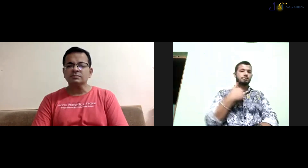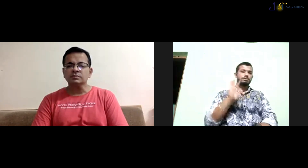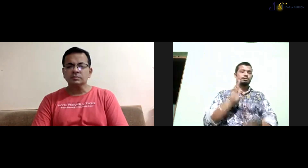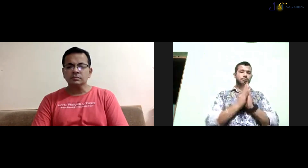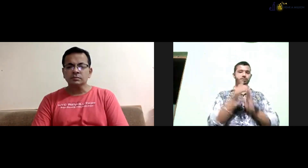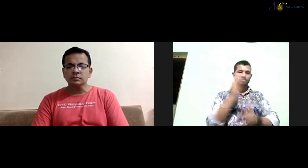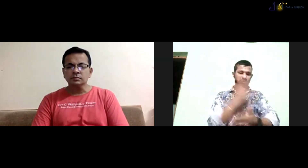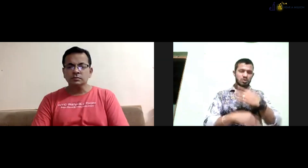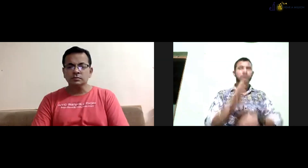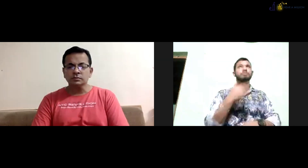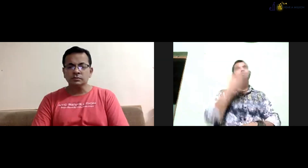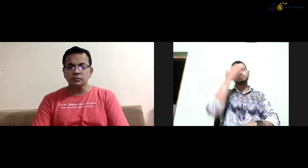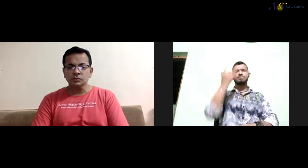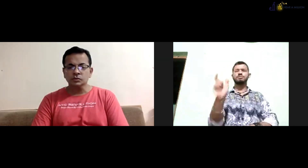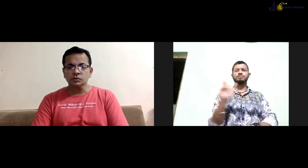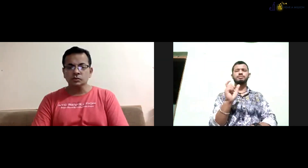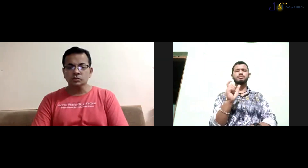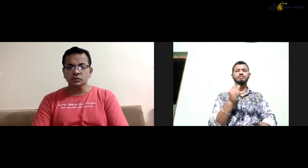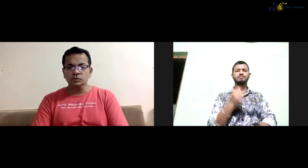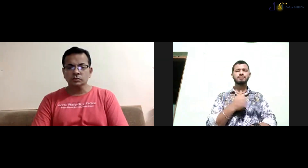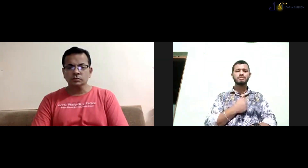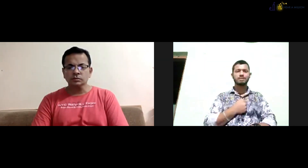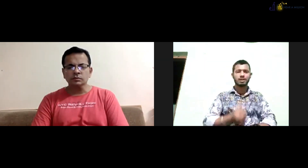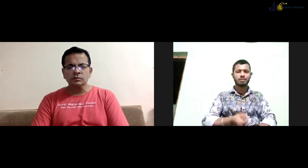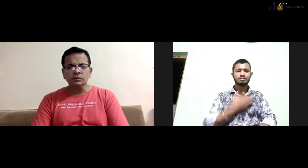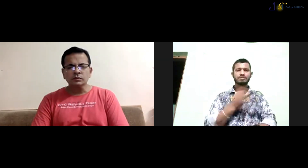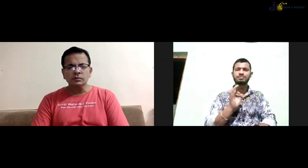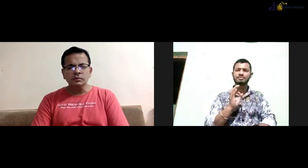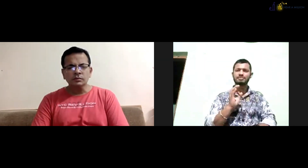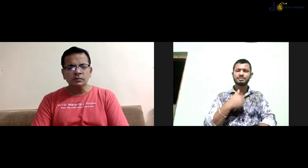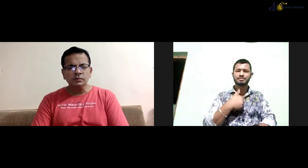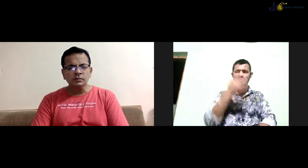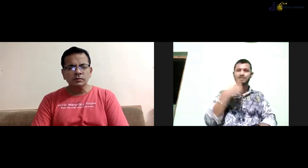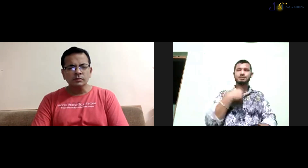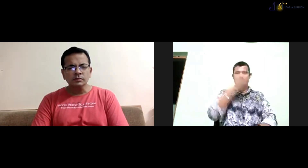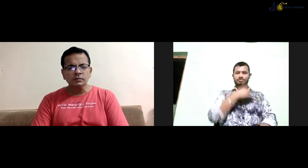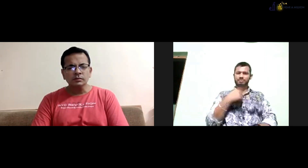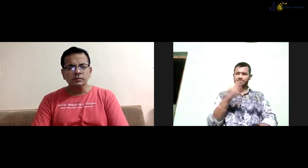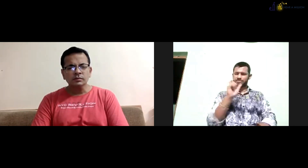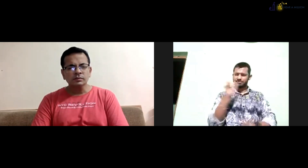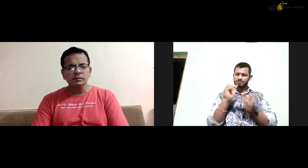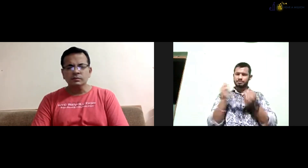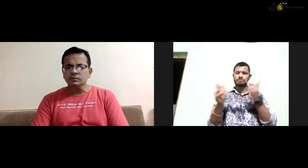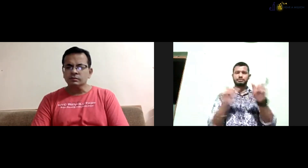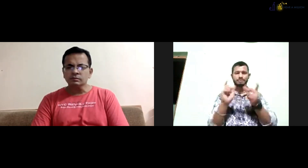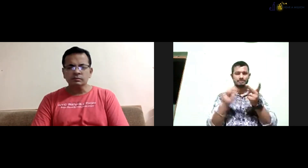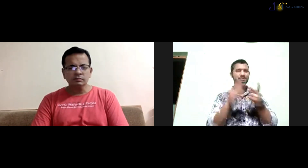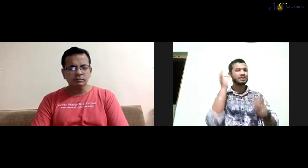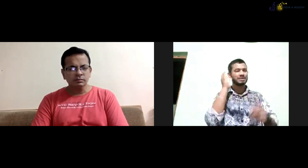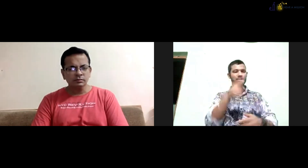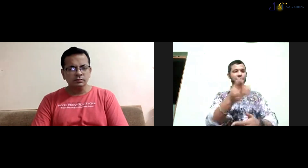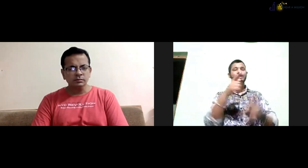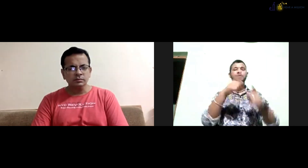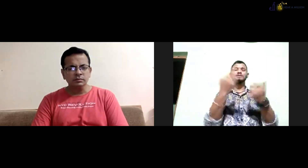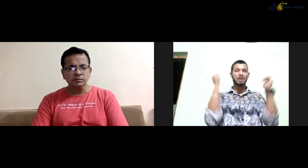in association also, people would say, oh, you are disabled, oh my god just help you. So I felt so